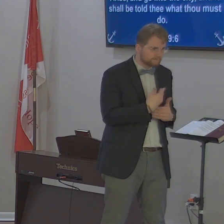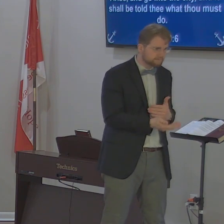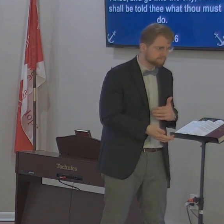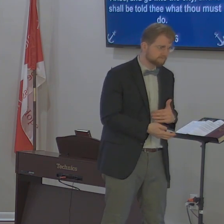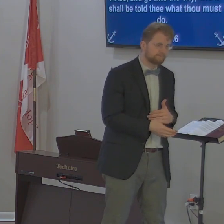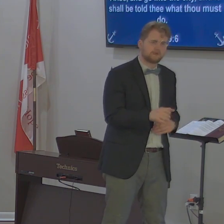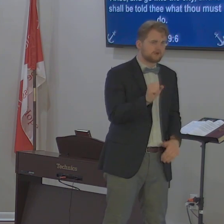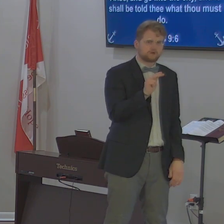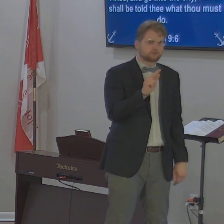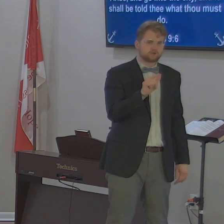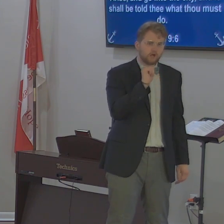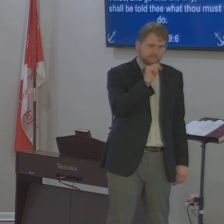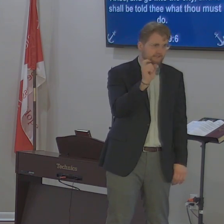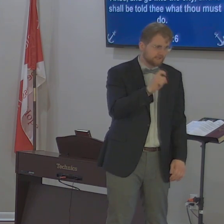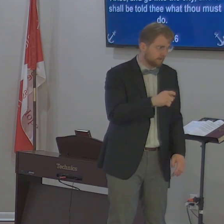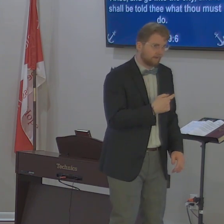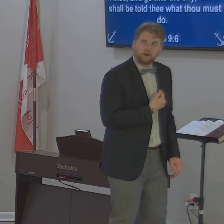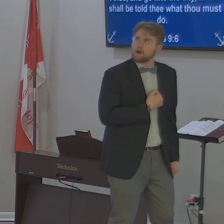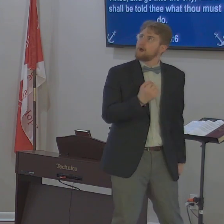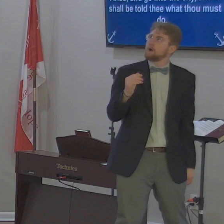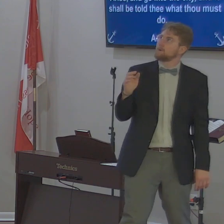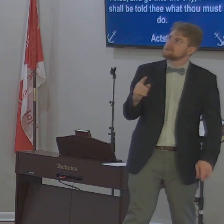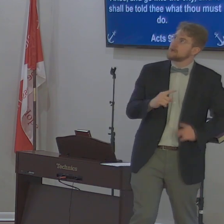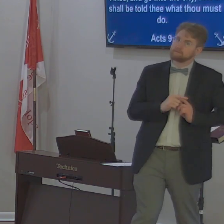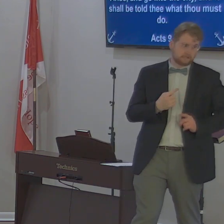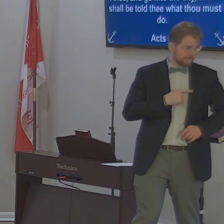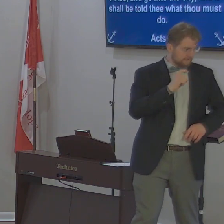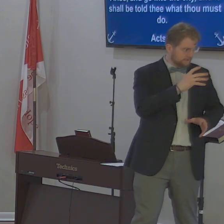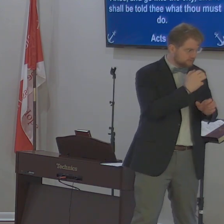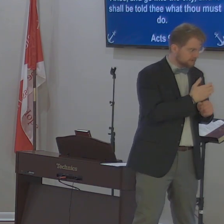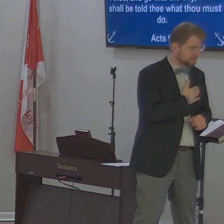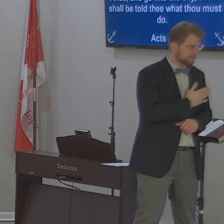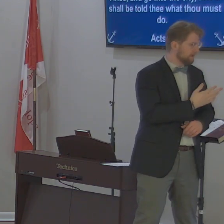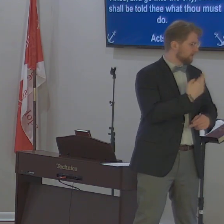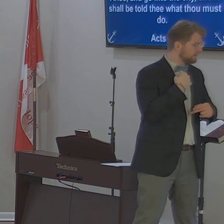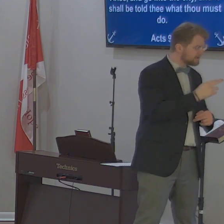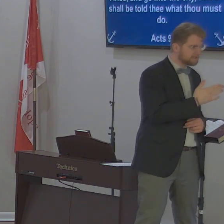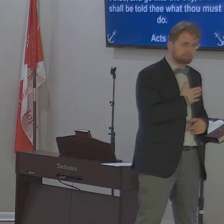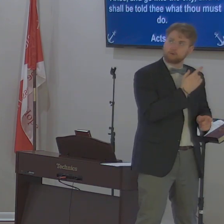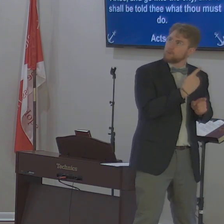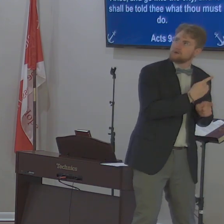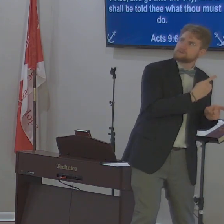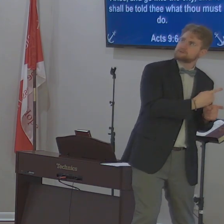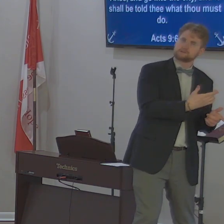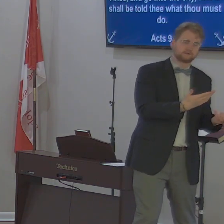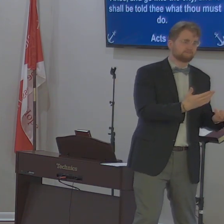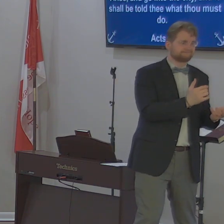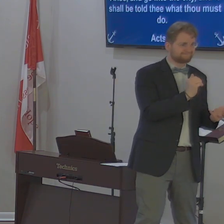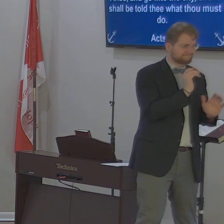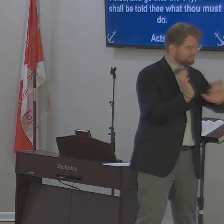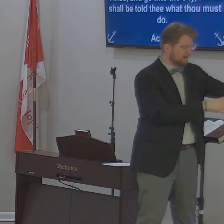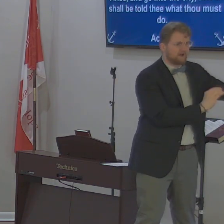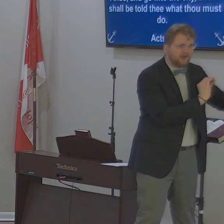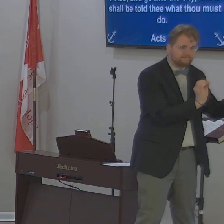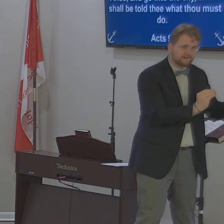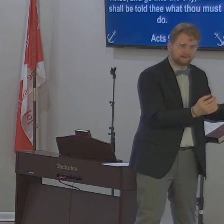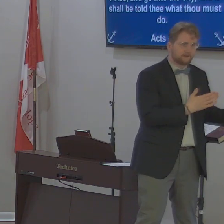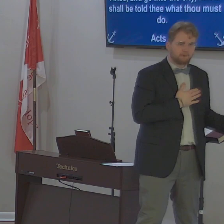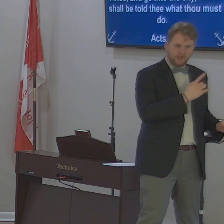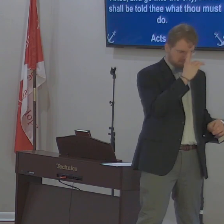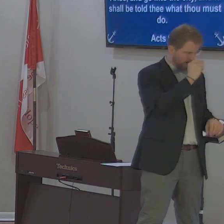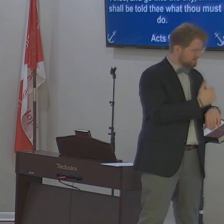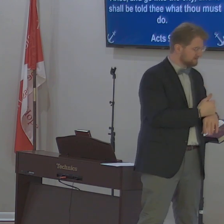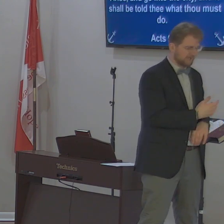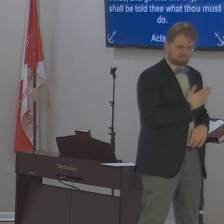have to trust in his religion anymore. Saul didn't have to trust in his righteousness anymore. Saul didn't have to trust in his own mindset anymore. He didn't have